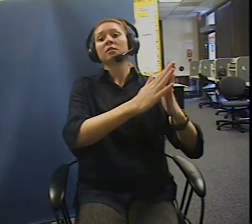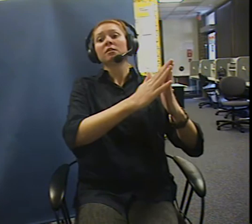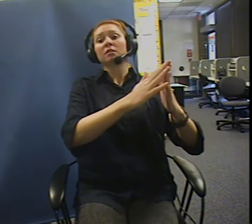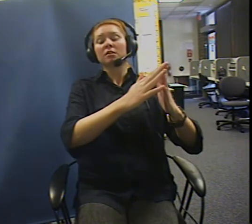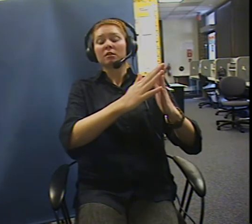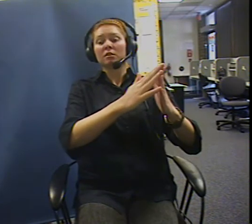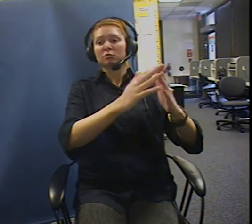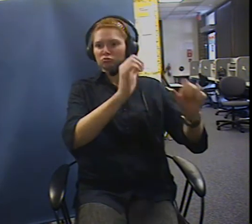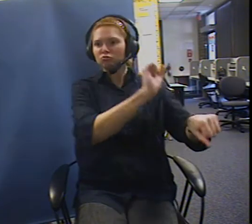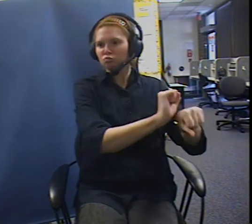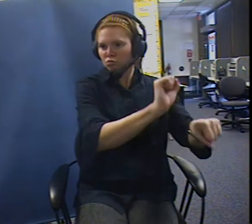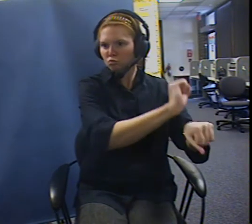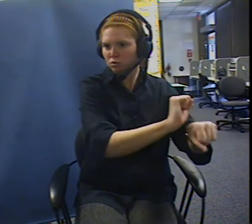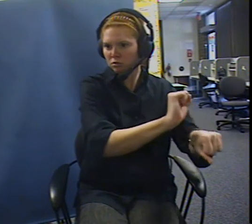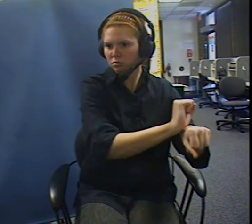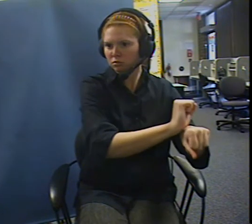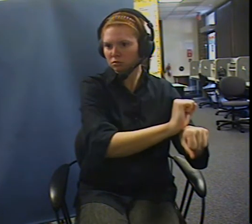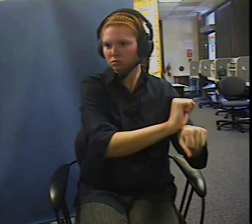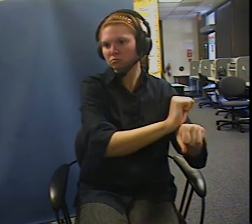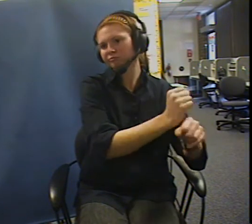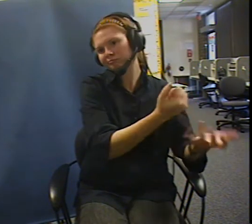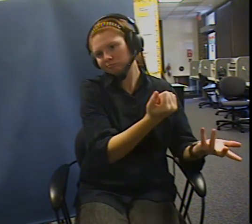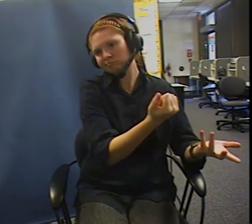downtown for their jobs.